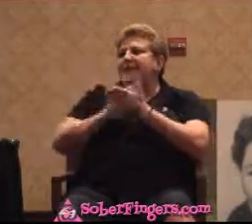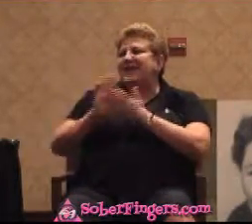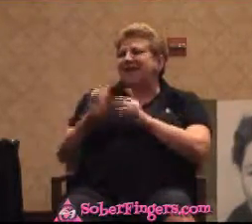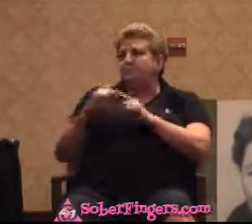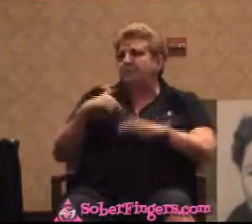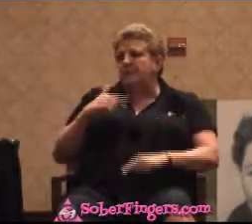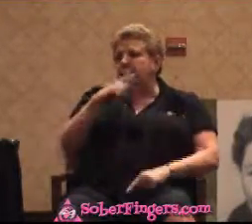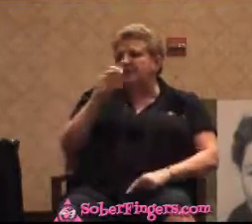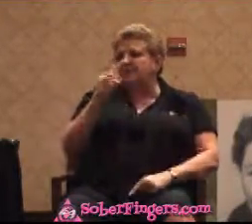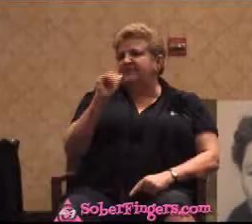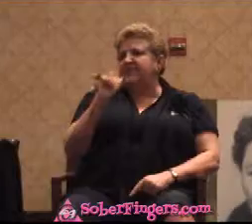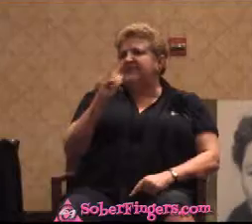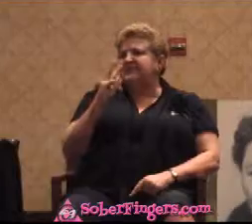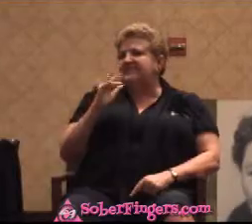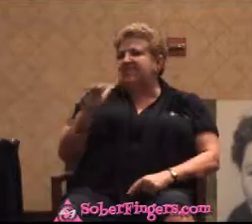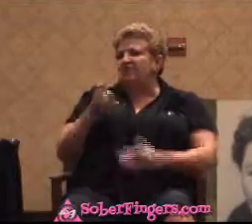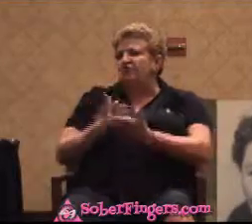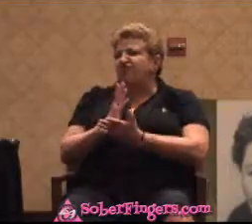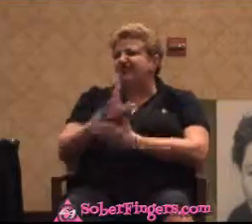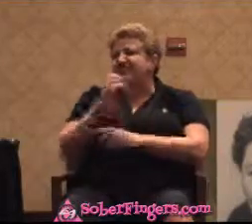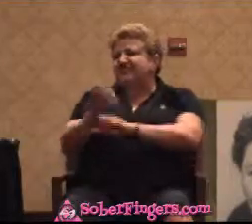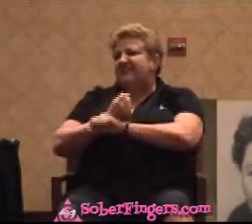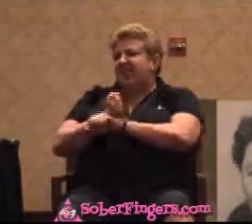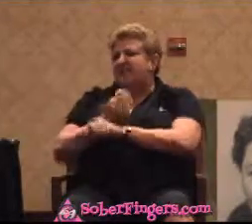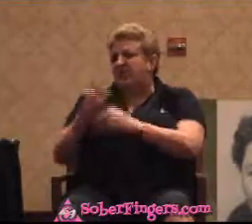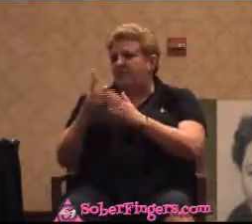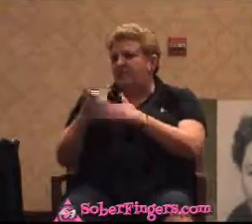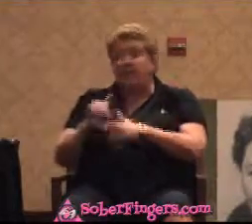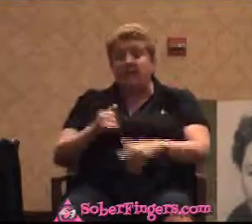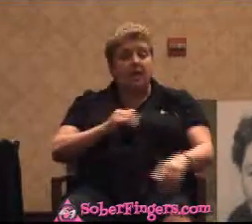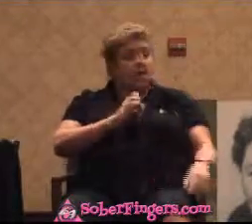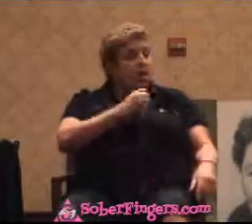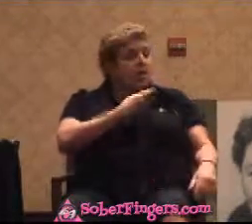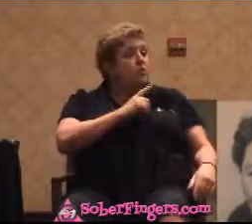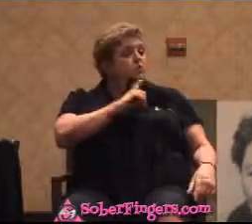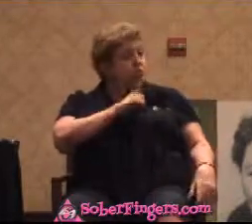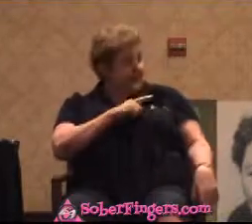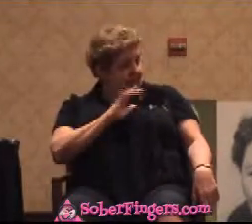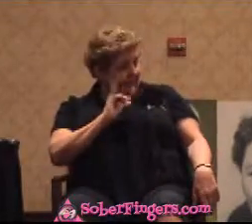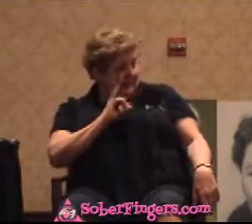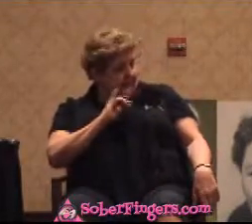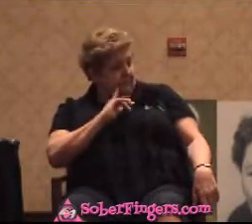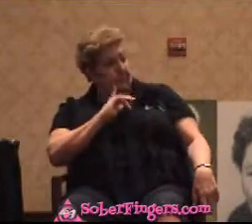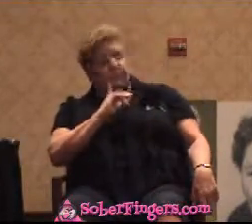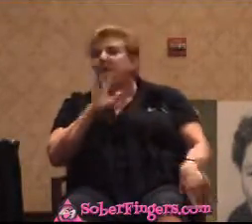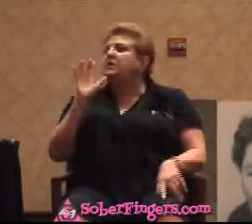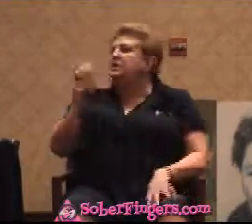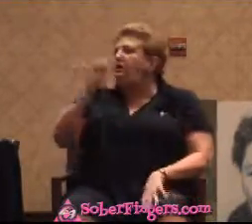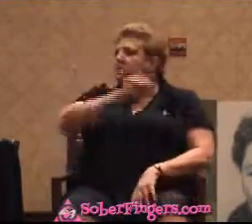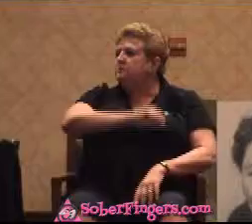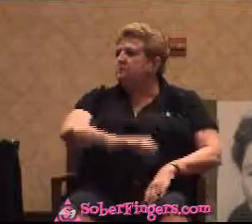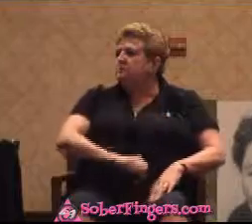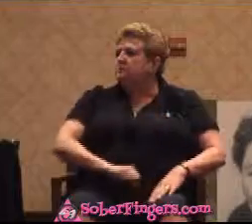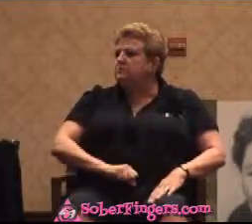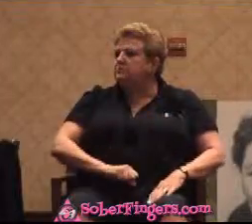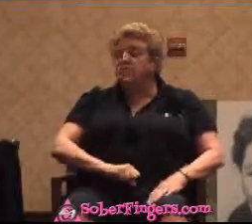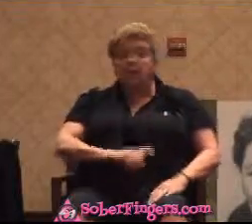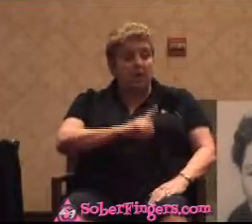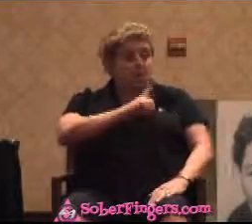and slavery and all. And she goes, oh, really? Yeah. She goes, really? Who do